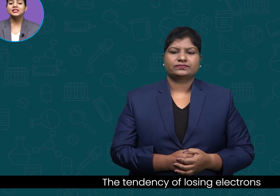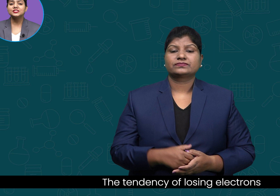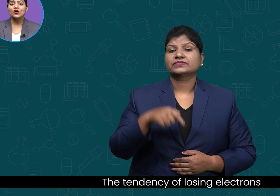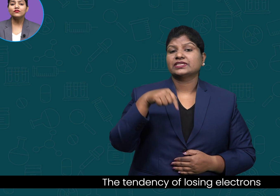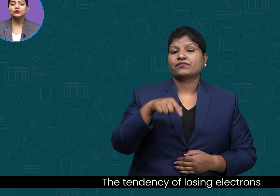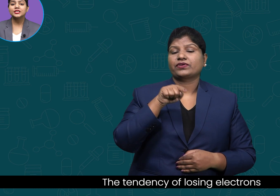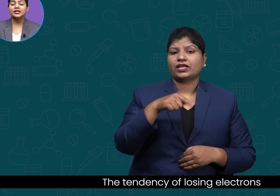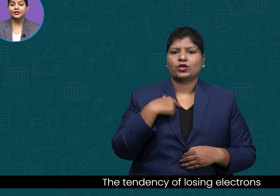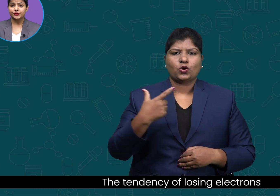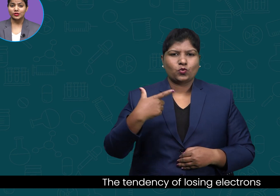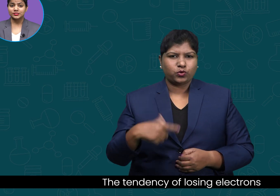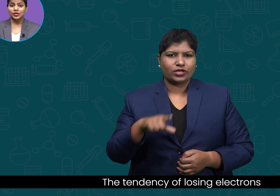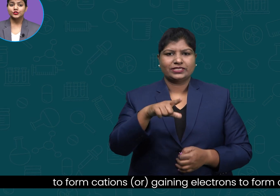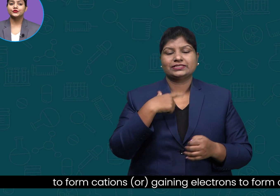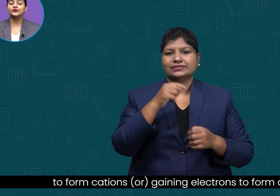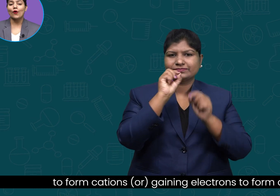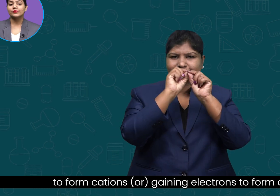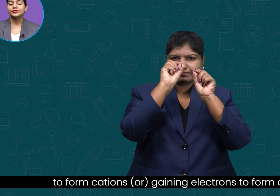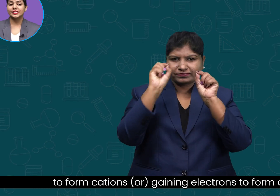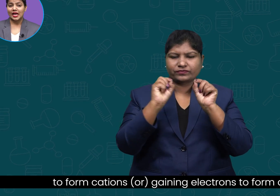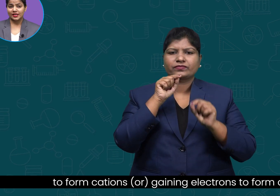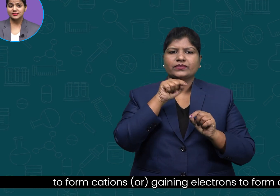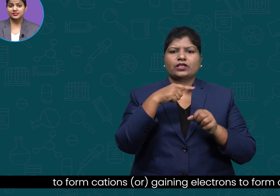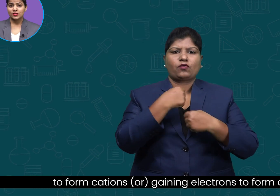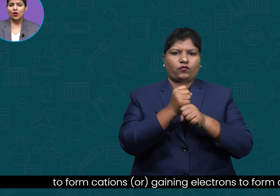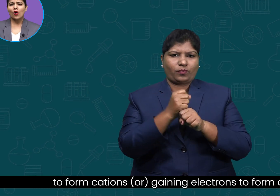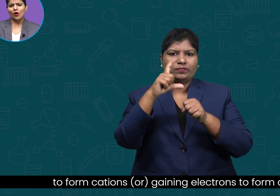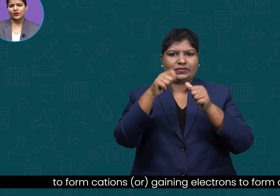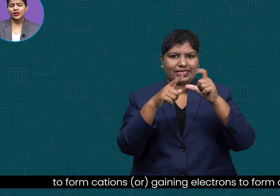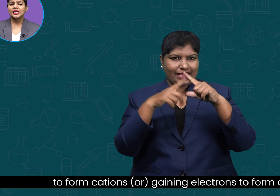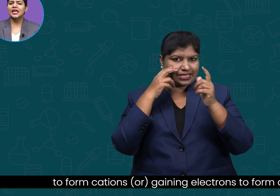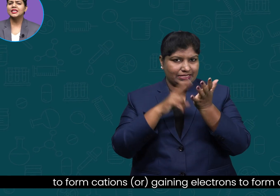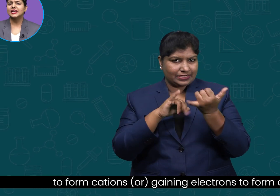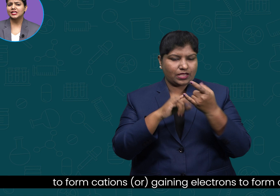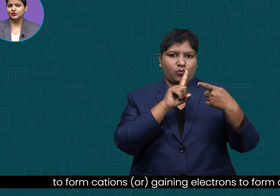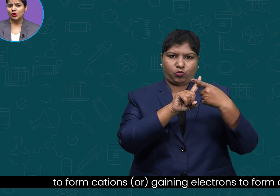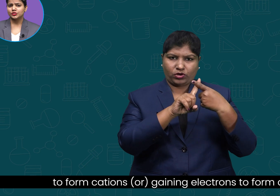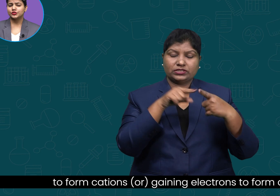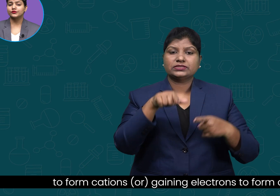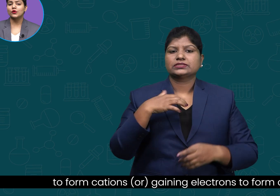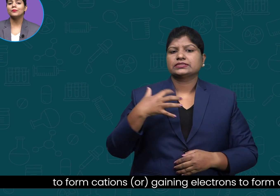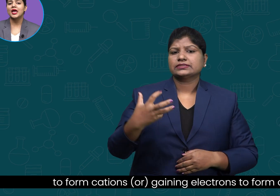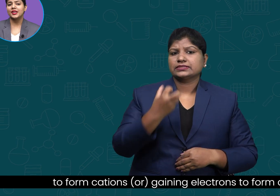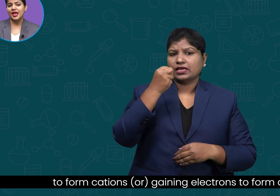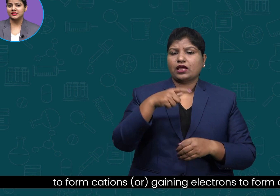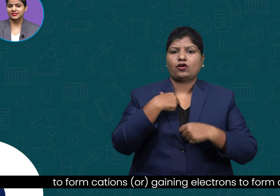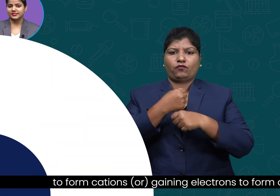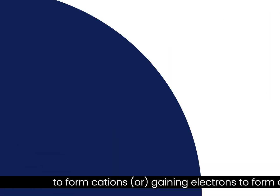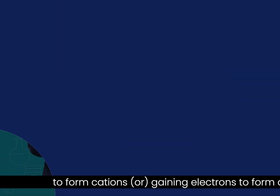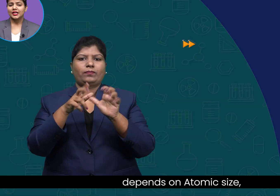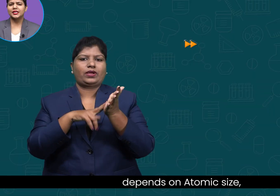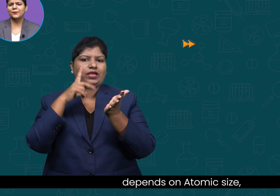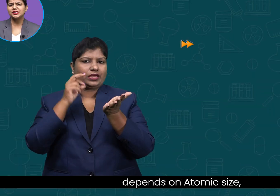The tendency of losing electrons to form cations or gaining electron to form